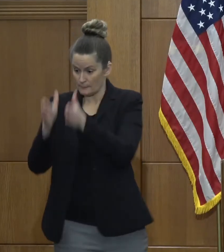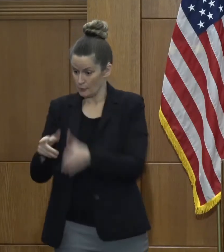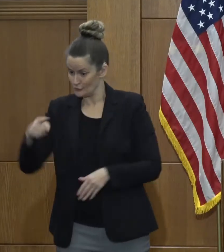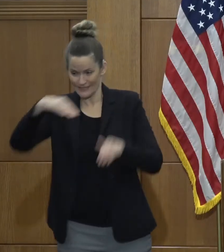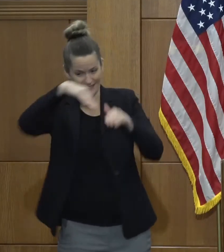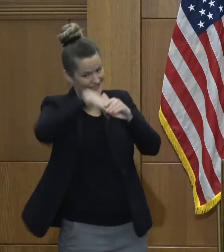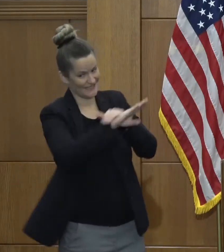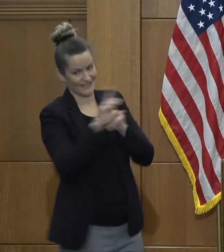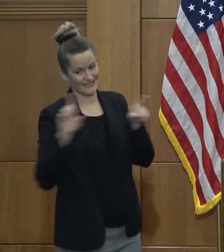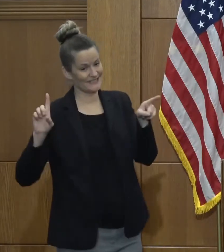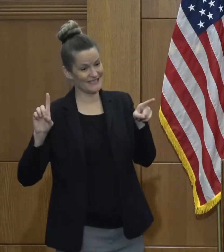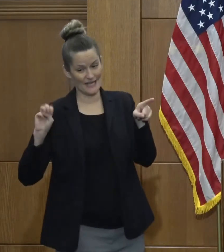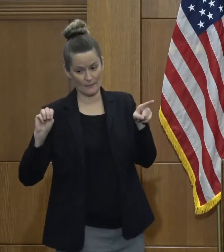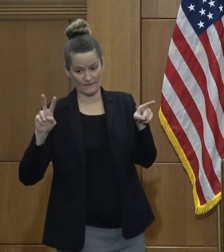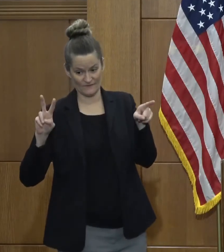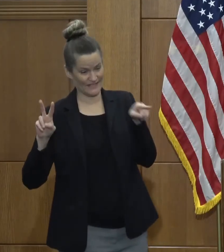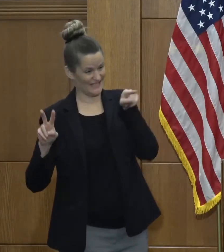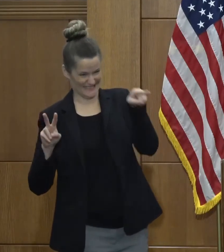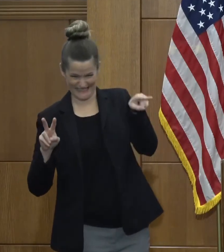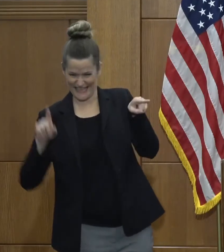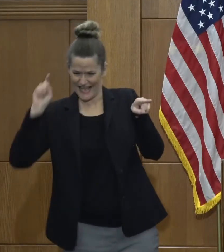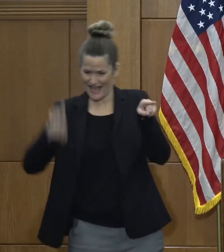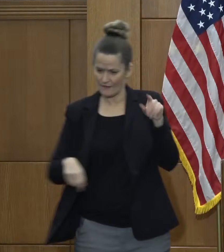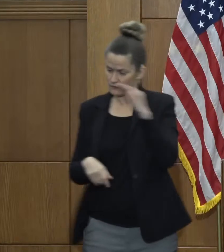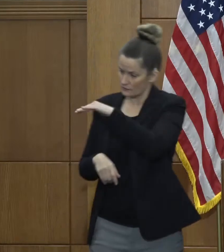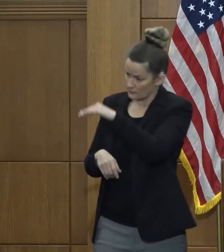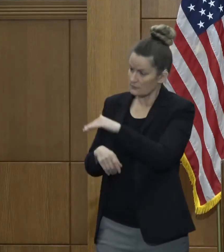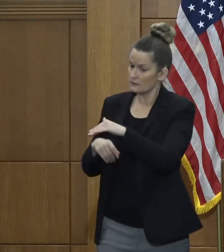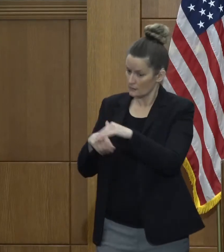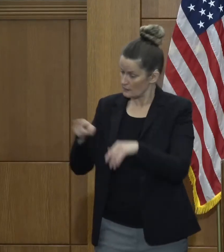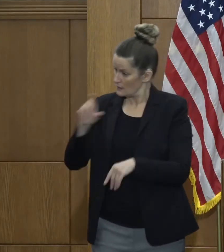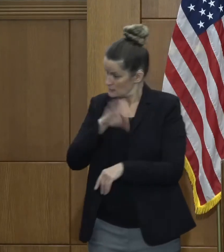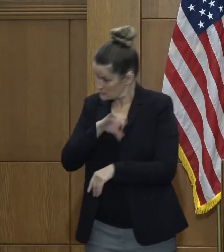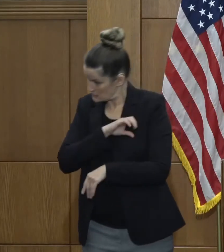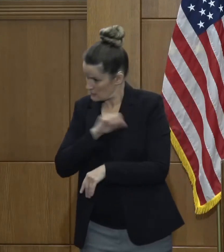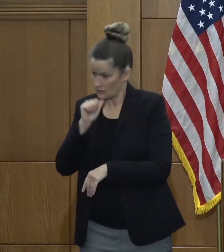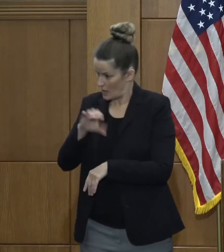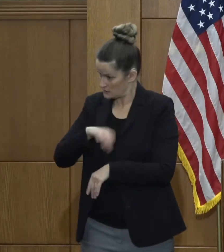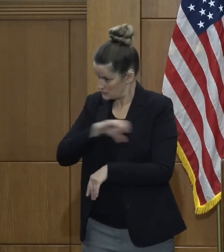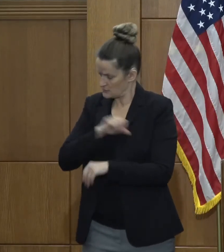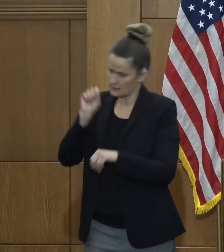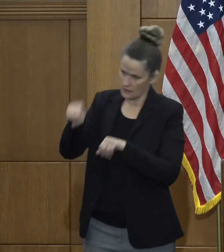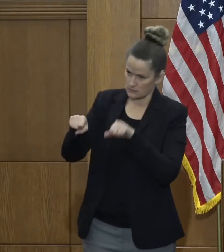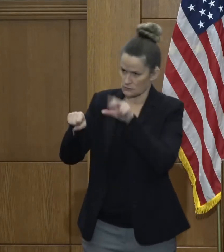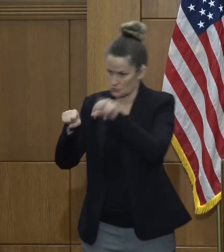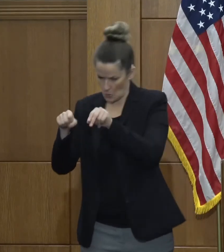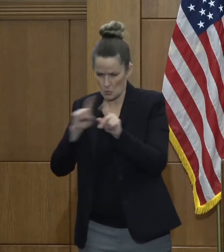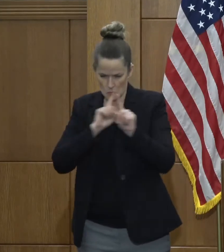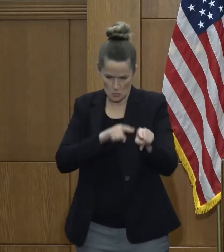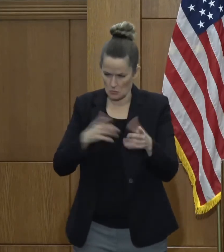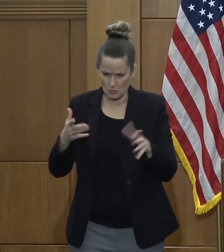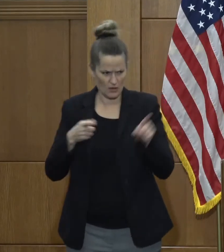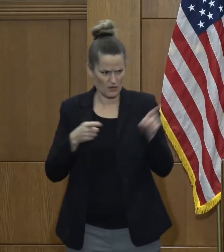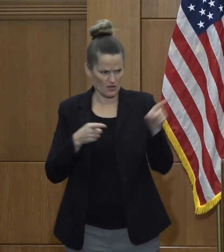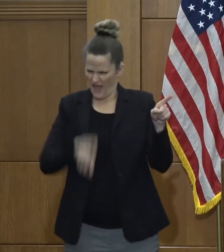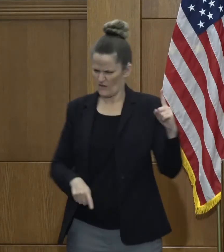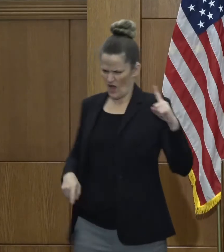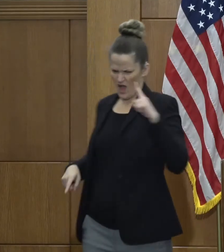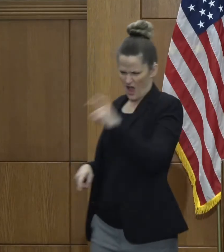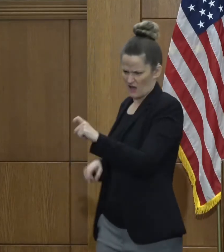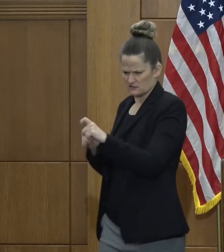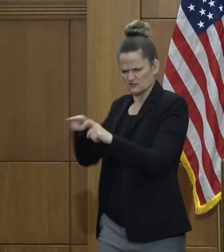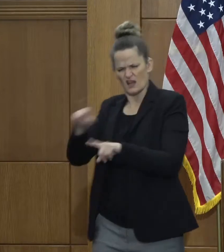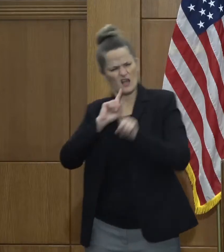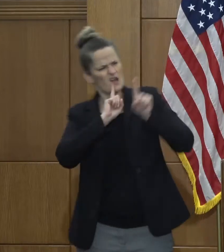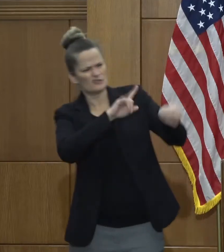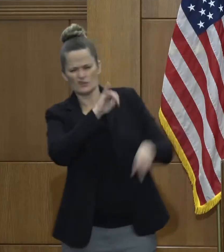that they are a non-citizen, either by checking a box that says, no, I am not a citizen, or by providing legal presence